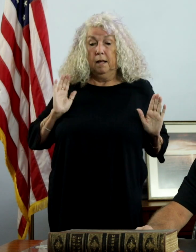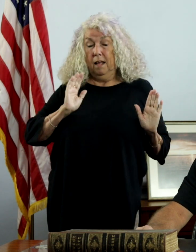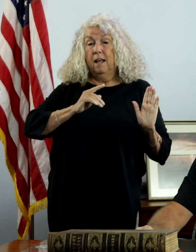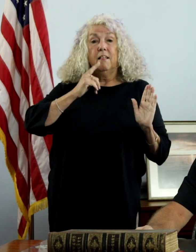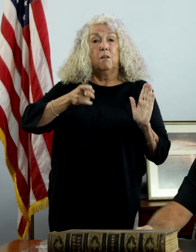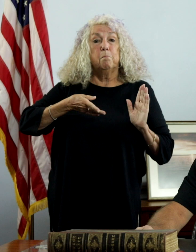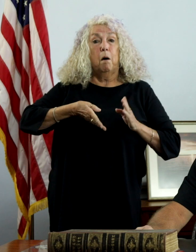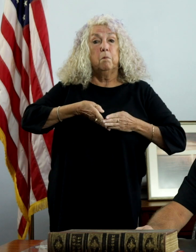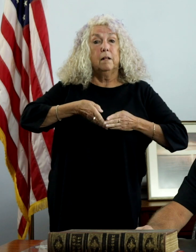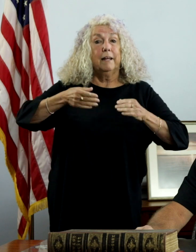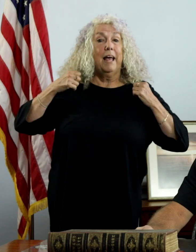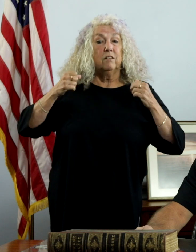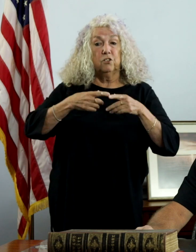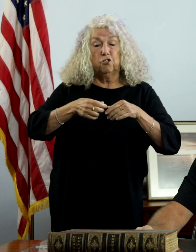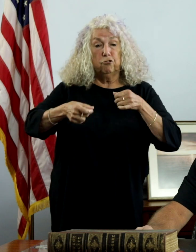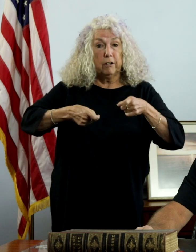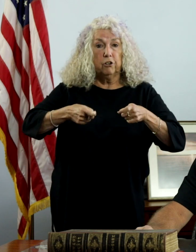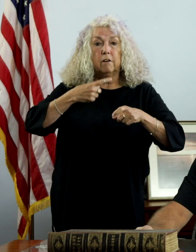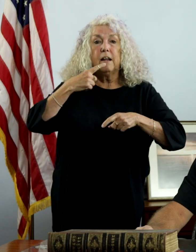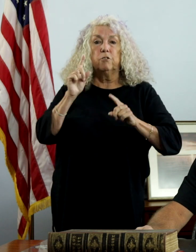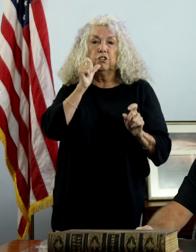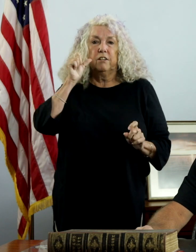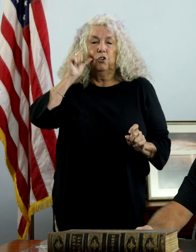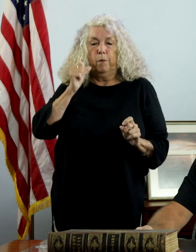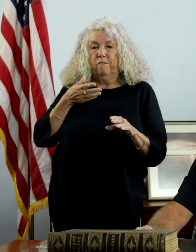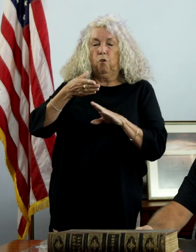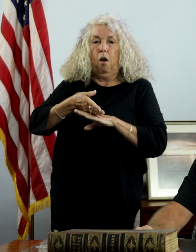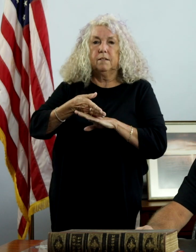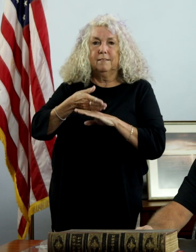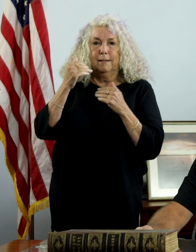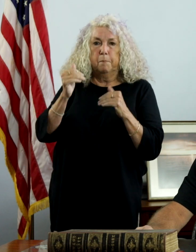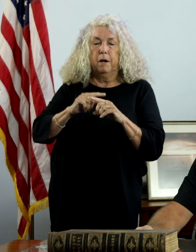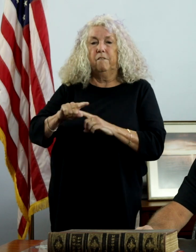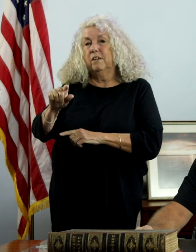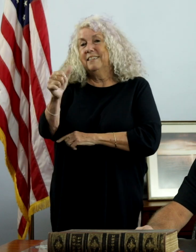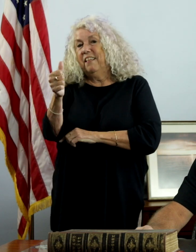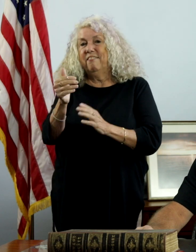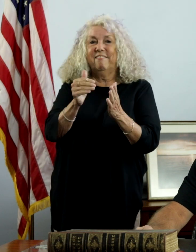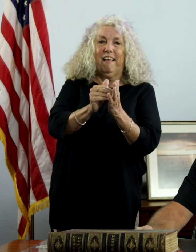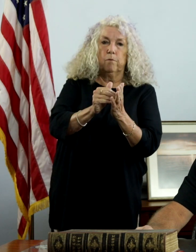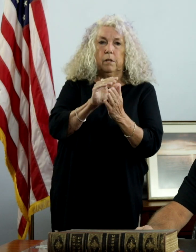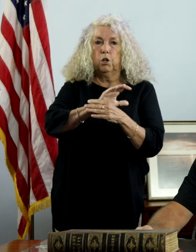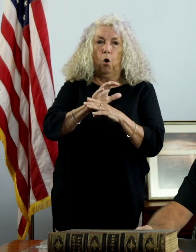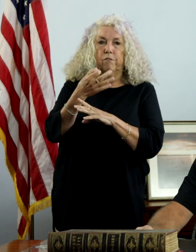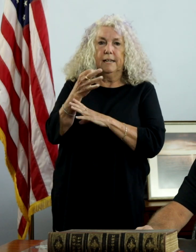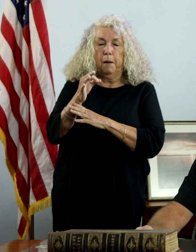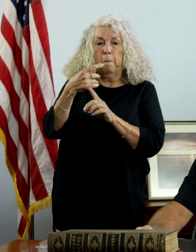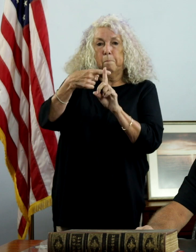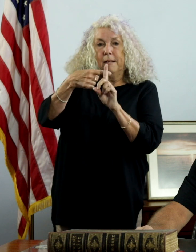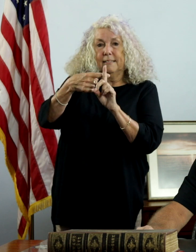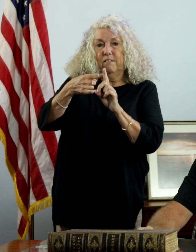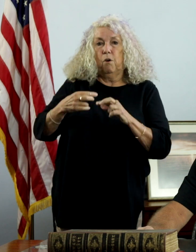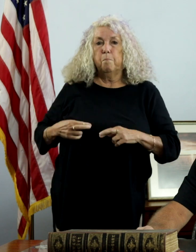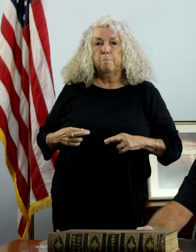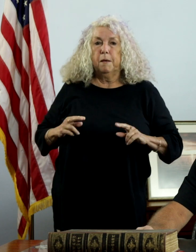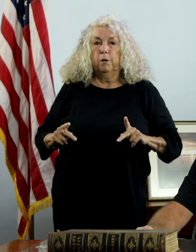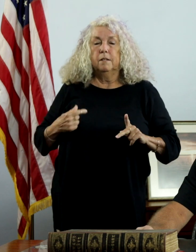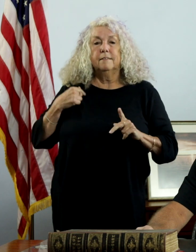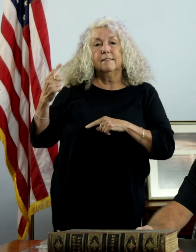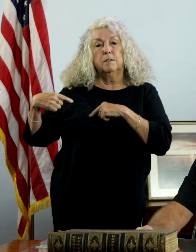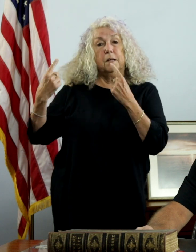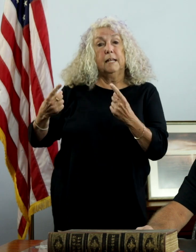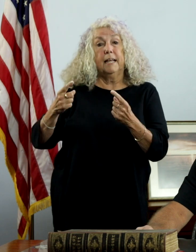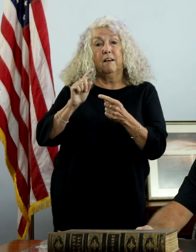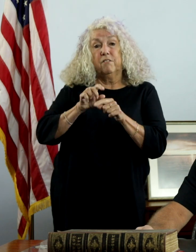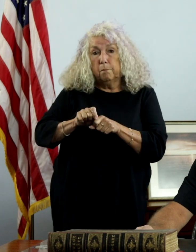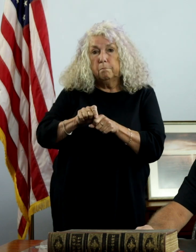Public Health Director announced yesterday that we have now crossed the threshold of 10,000 COVID-19 positive residents since the beginning